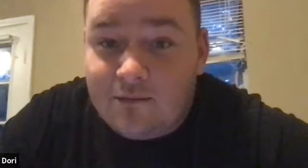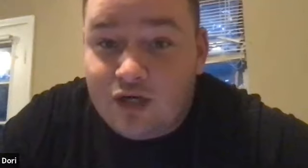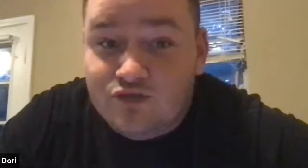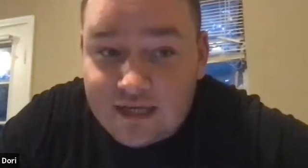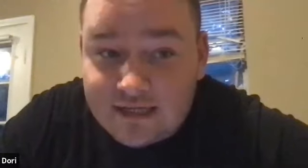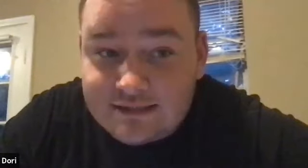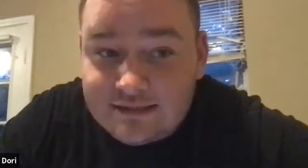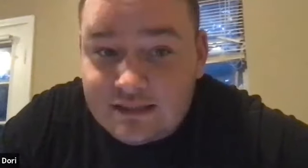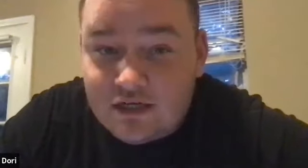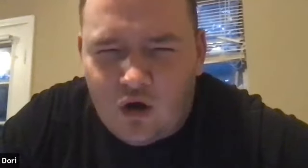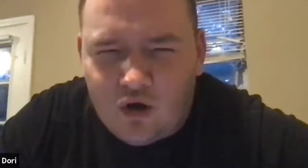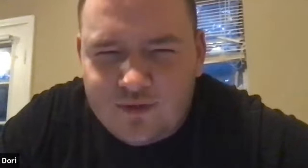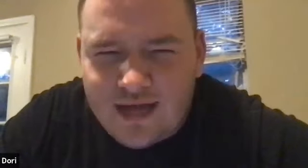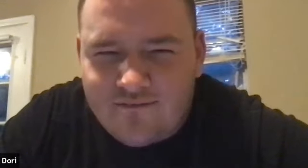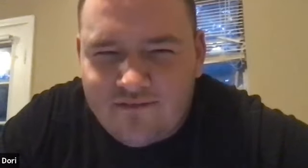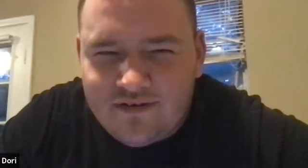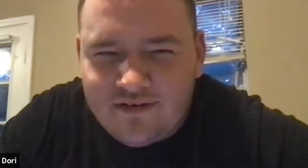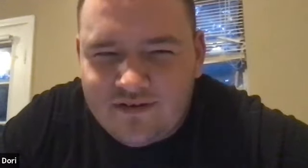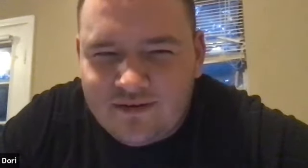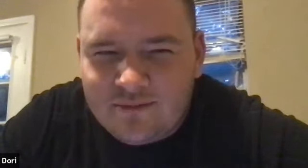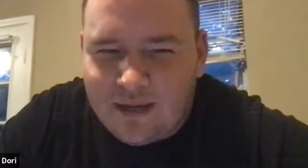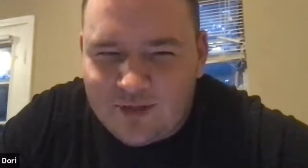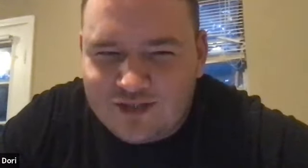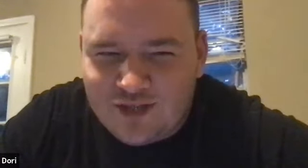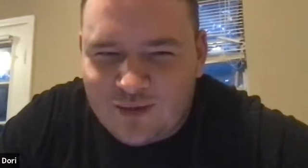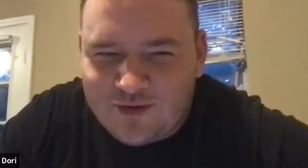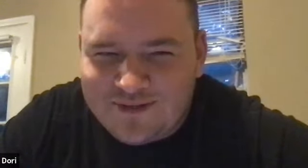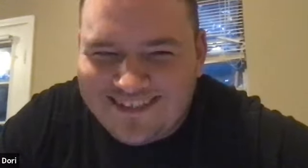eyebrows raised. Are you deaf? My eyebrows lowered.